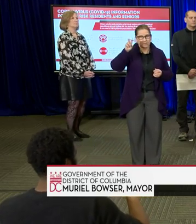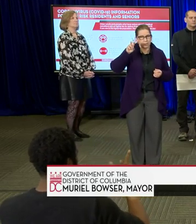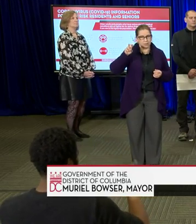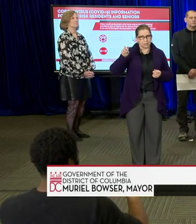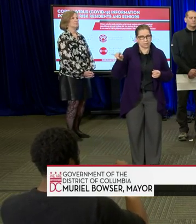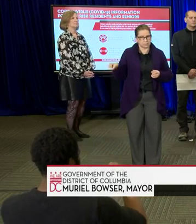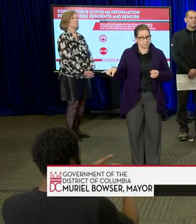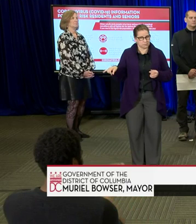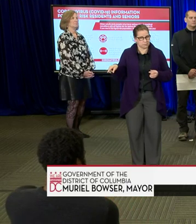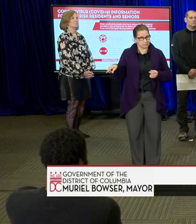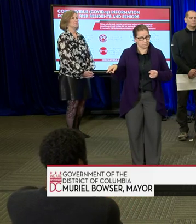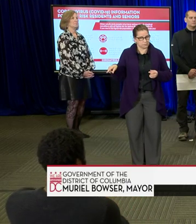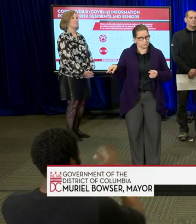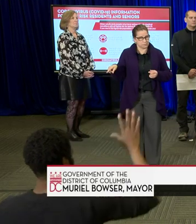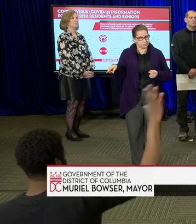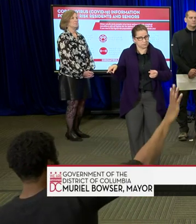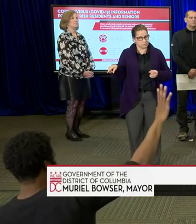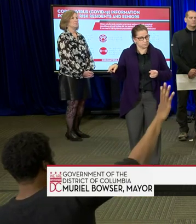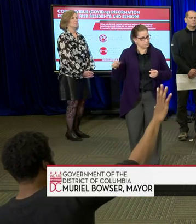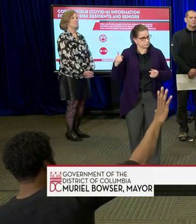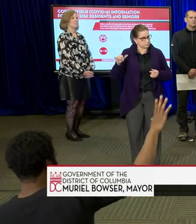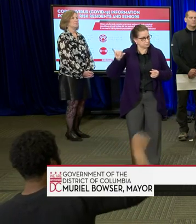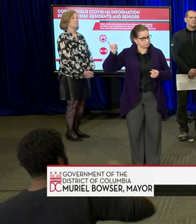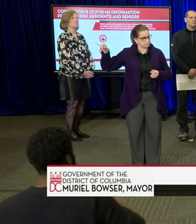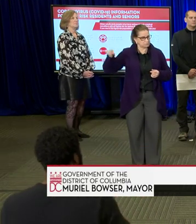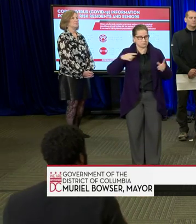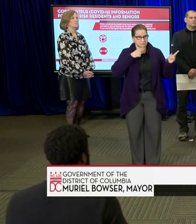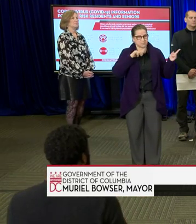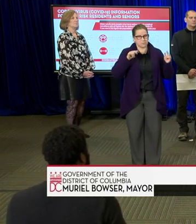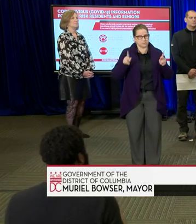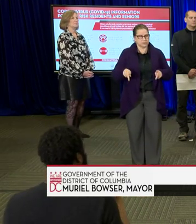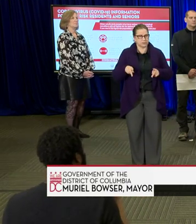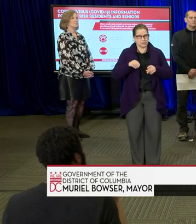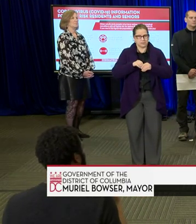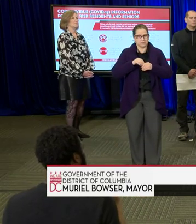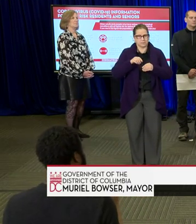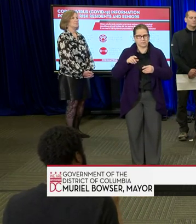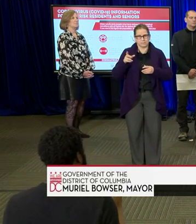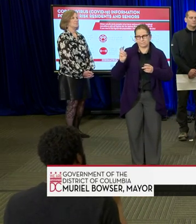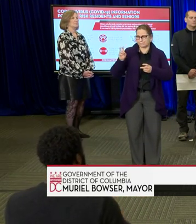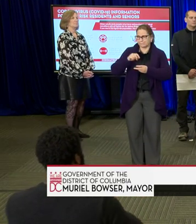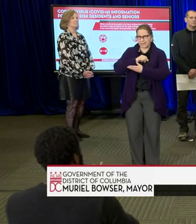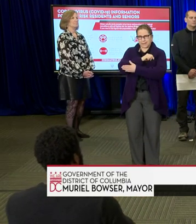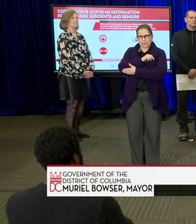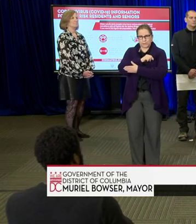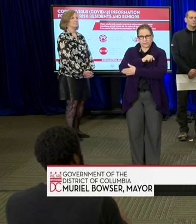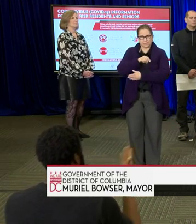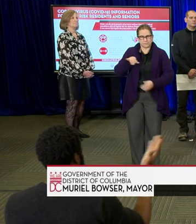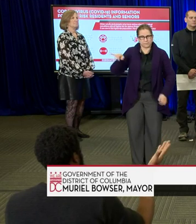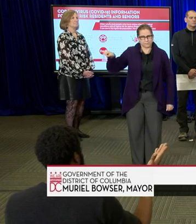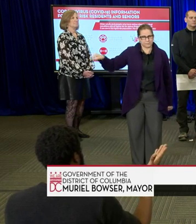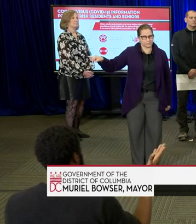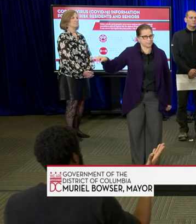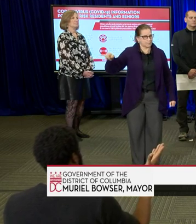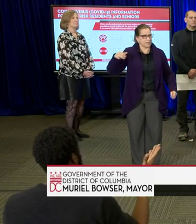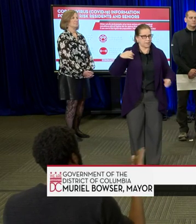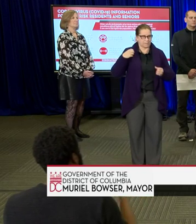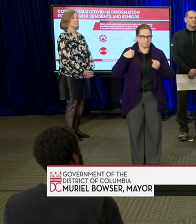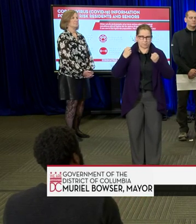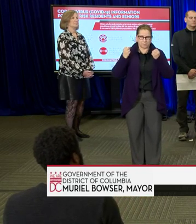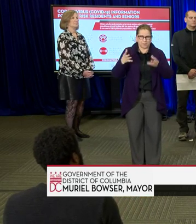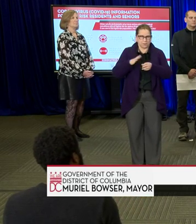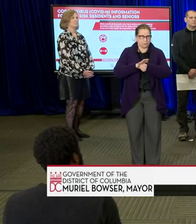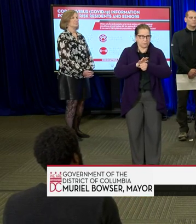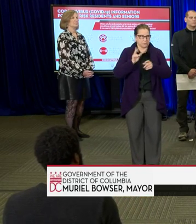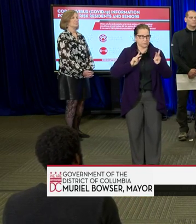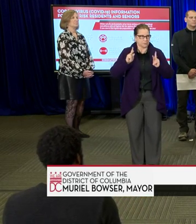that for which there was a widespread COVID-19, and as a precaution was tested, and the test came out negative.